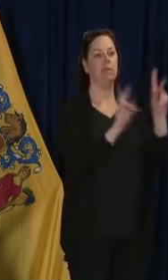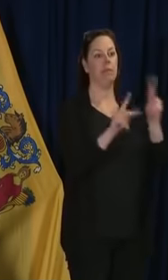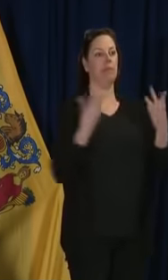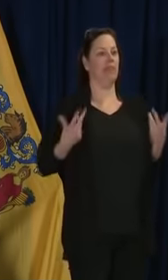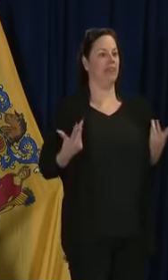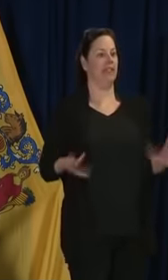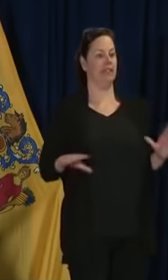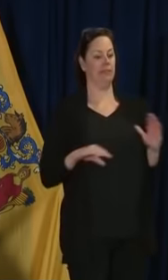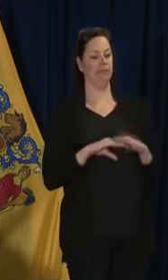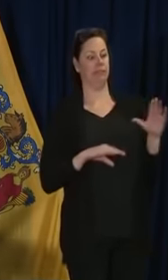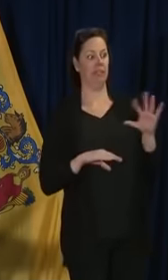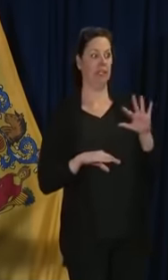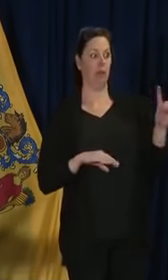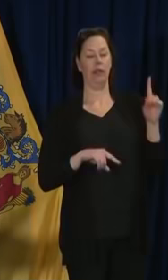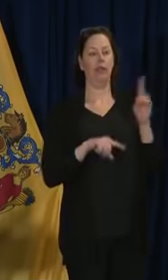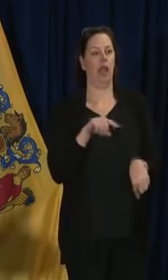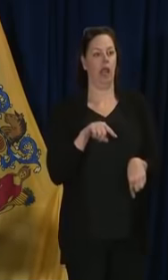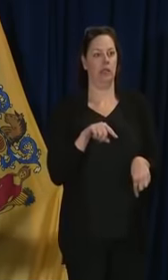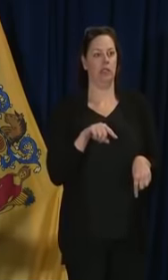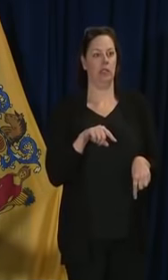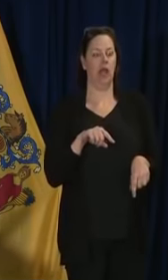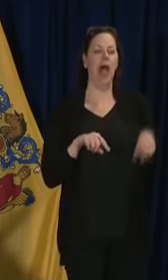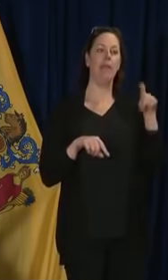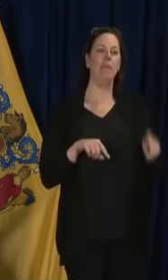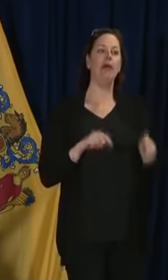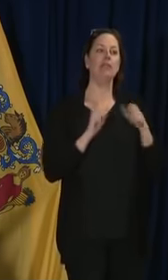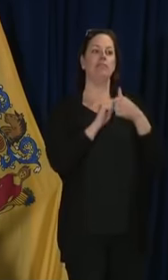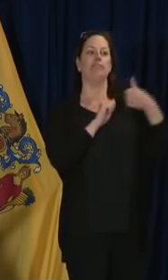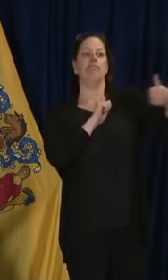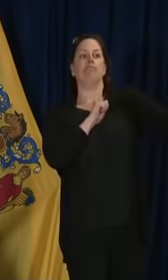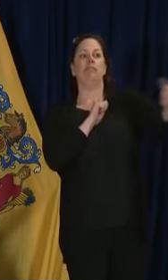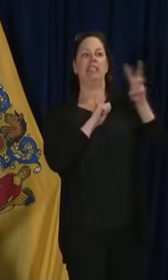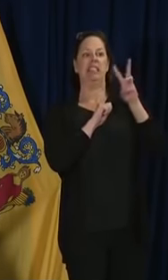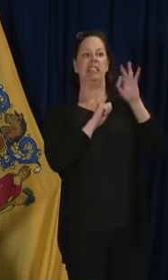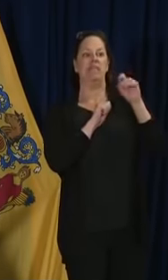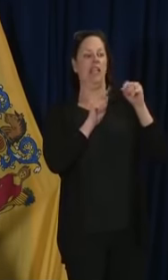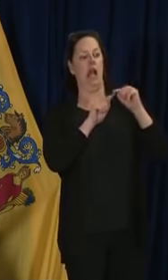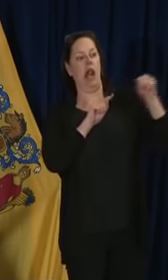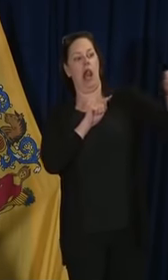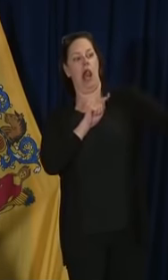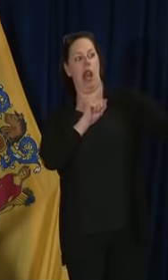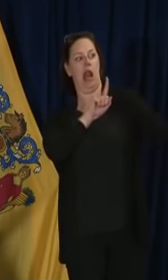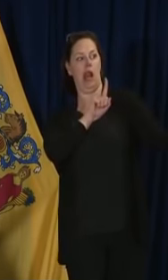50 persons and they adhere to the 6-foot and other social distancing guidelines.